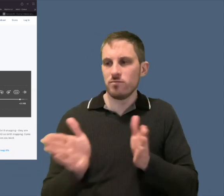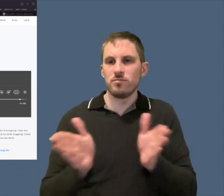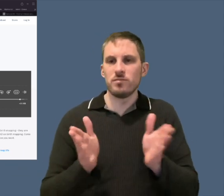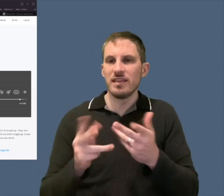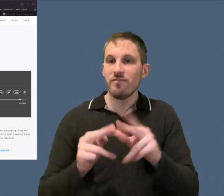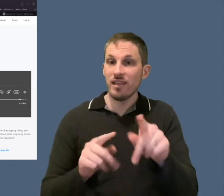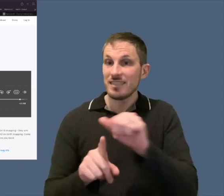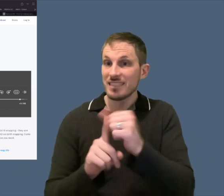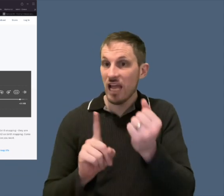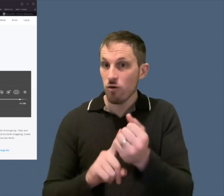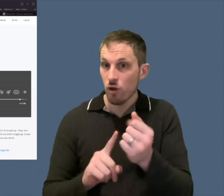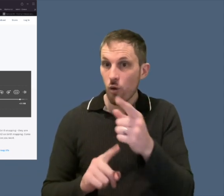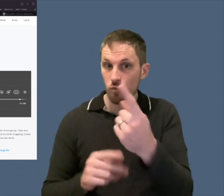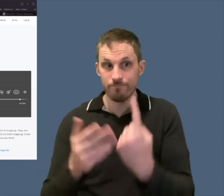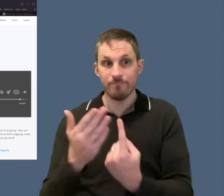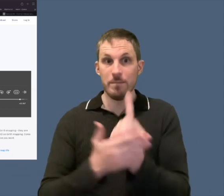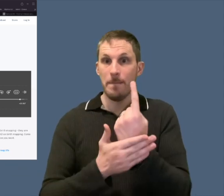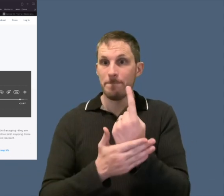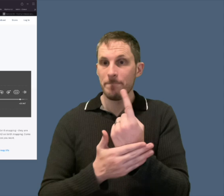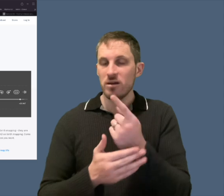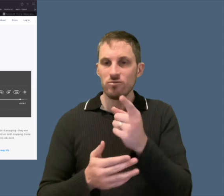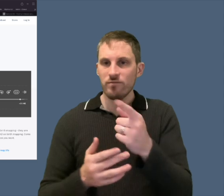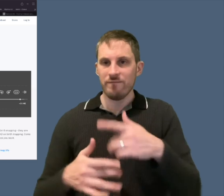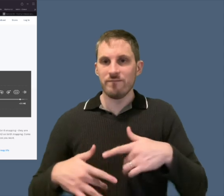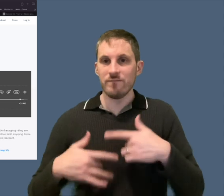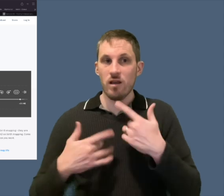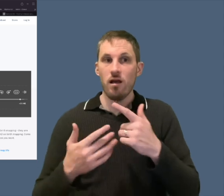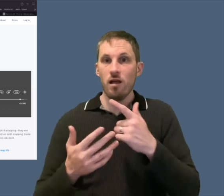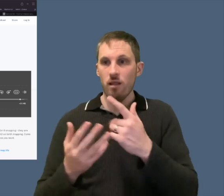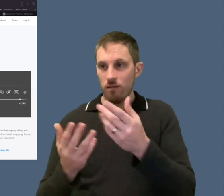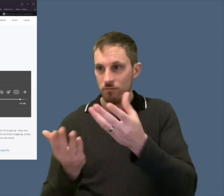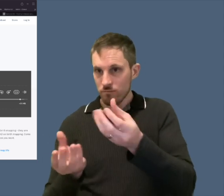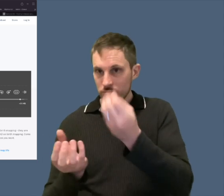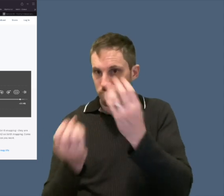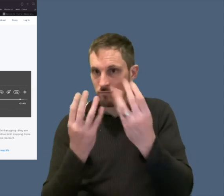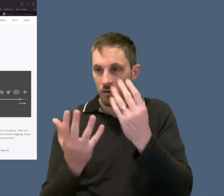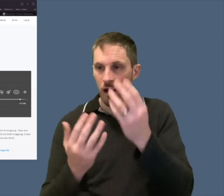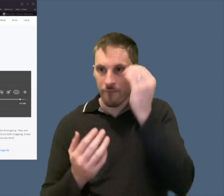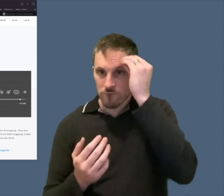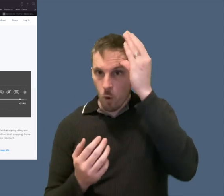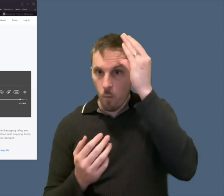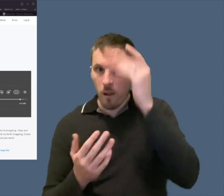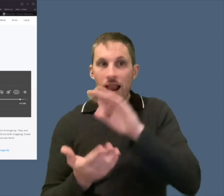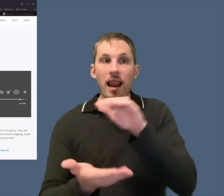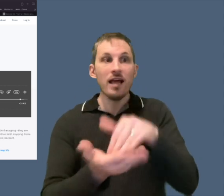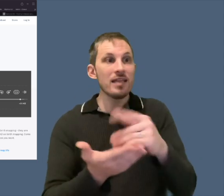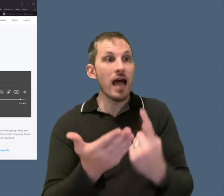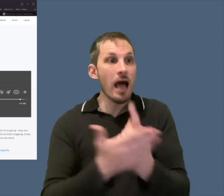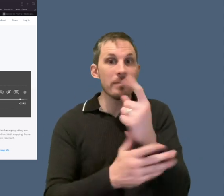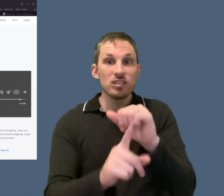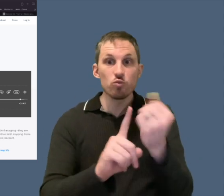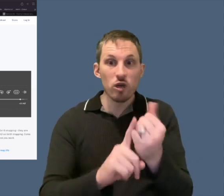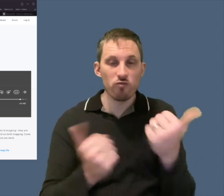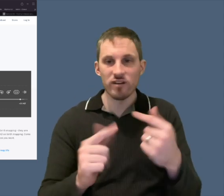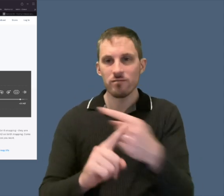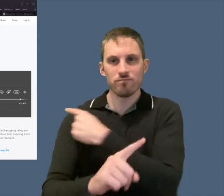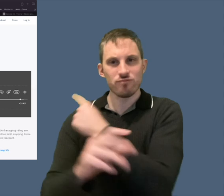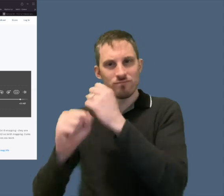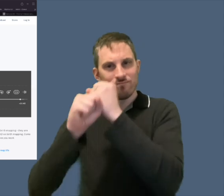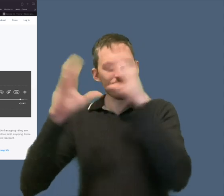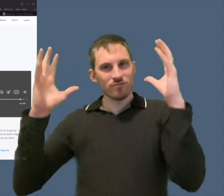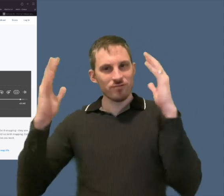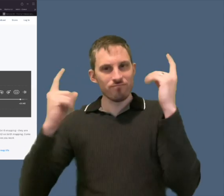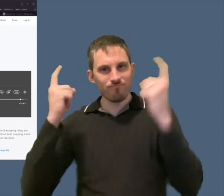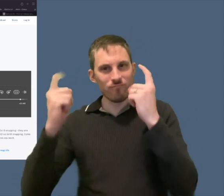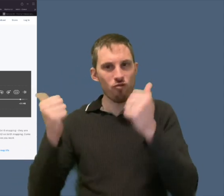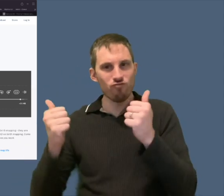come up and you're facing it, you're not as stressed because you've got a preparation. You've had an imagination go through it